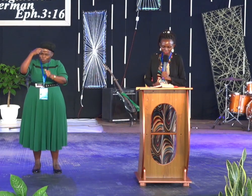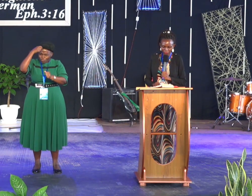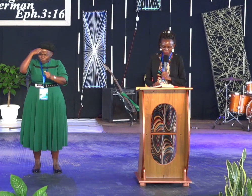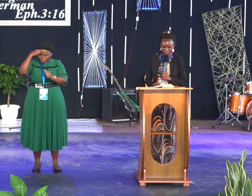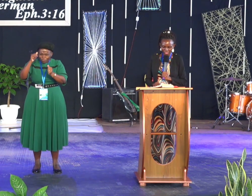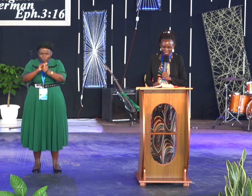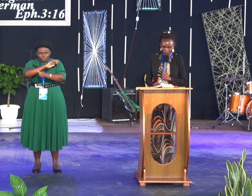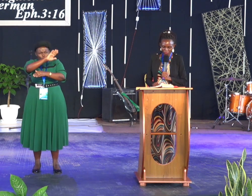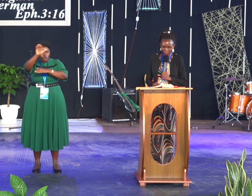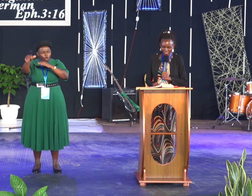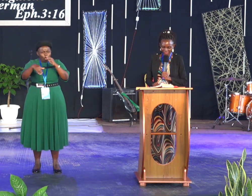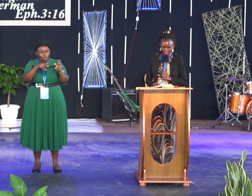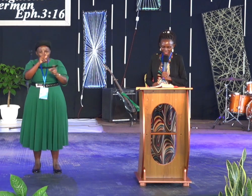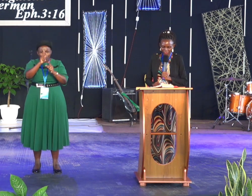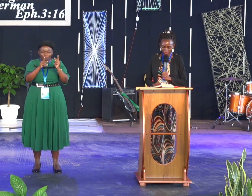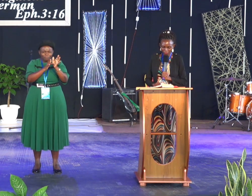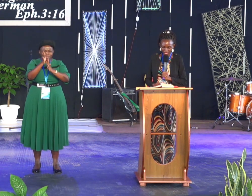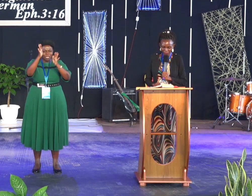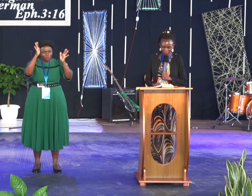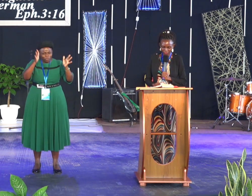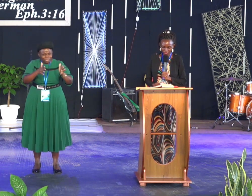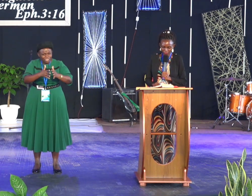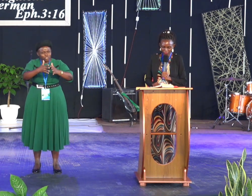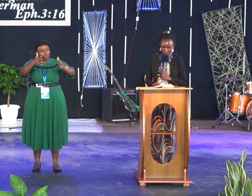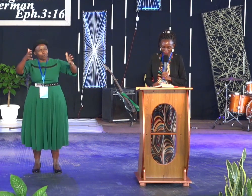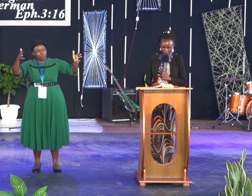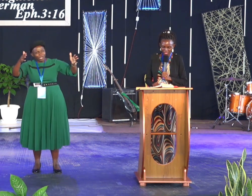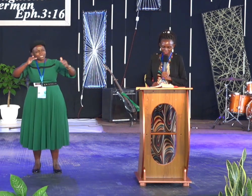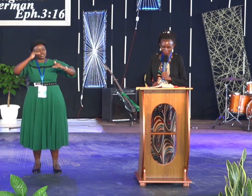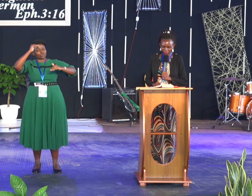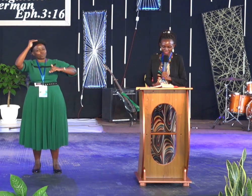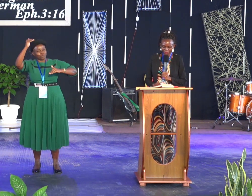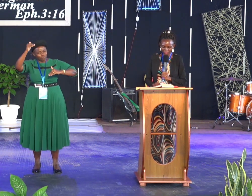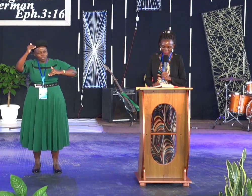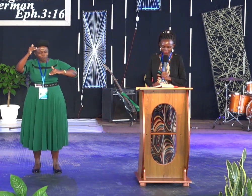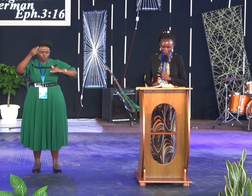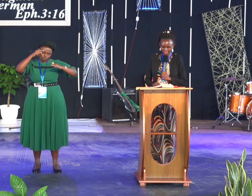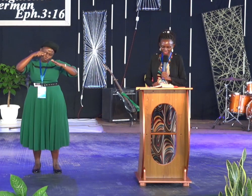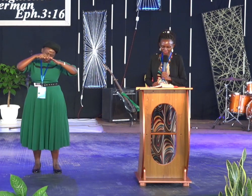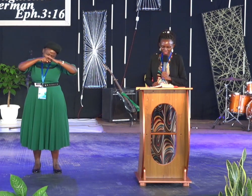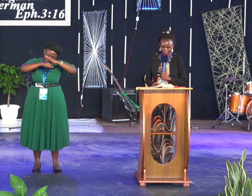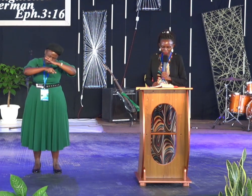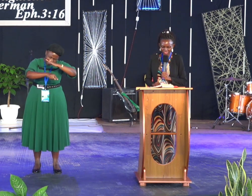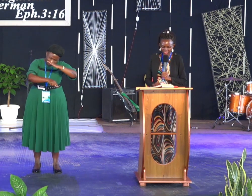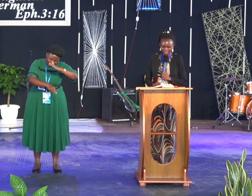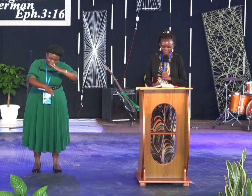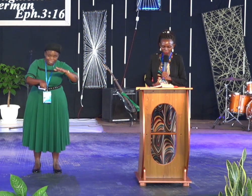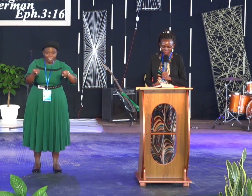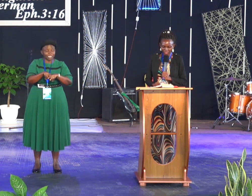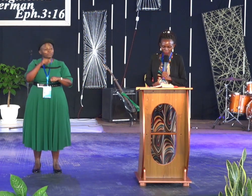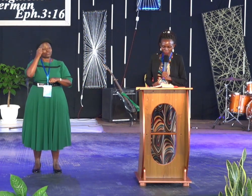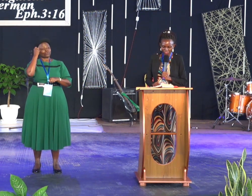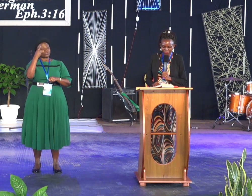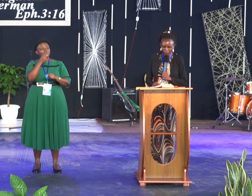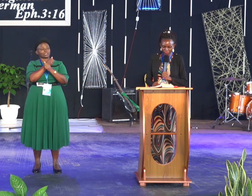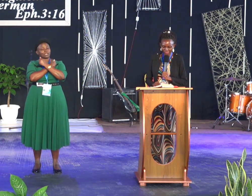awamu n'abatukuvu bonna obugazi n'obuwanvu n'obugulumivu n'okugenda wansi webiri n'okutegeera